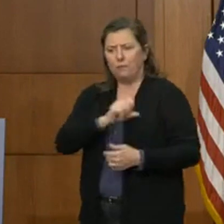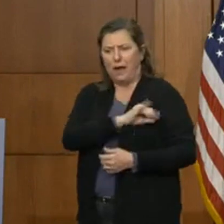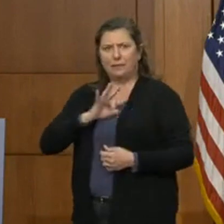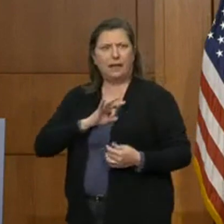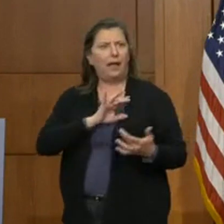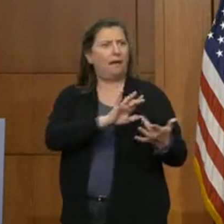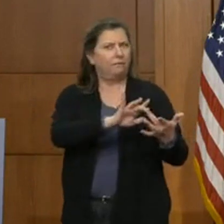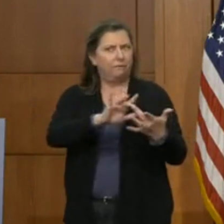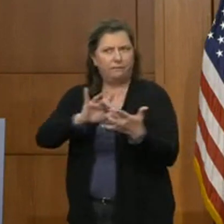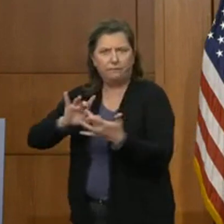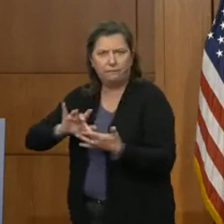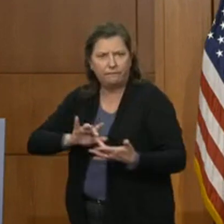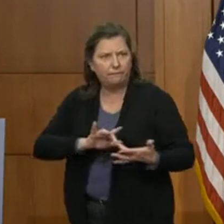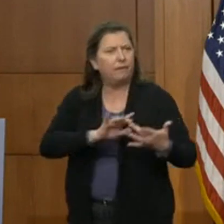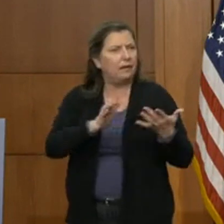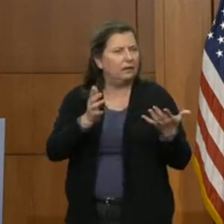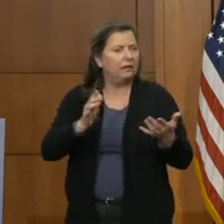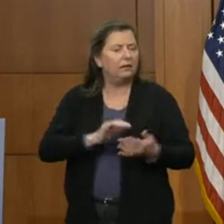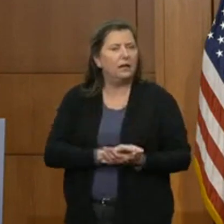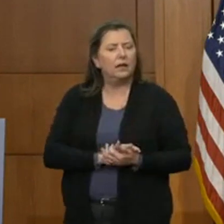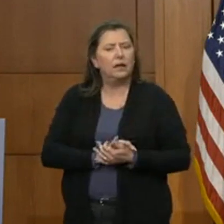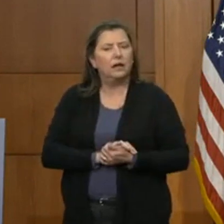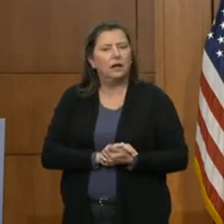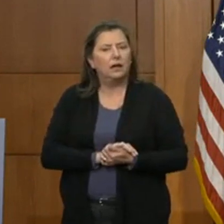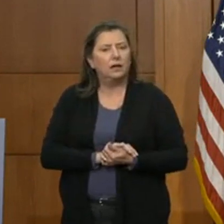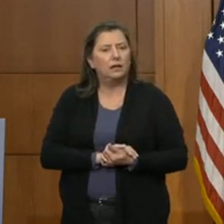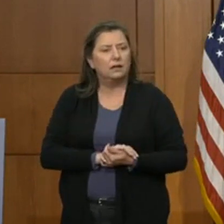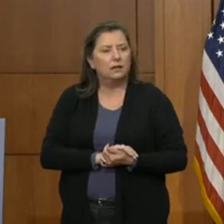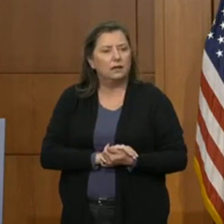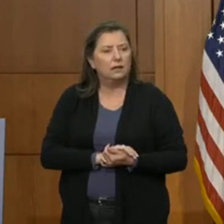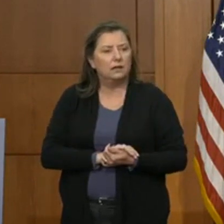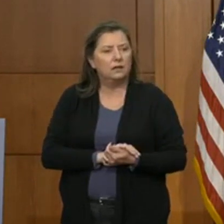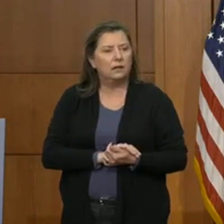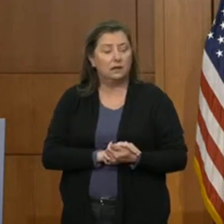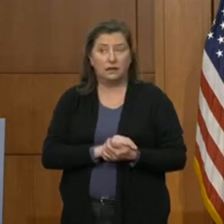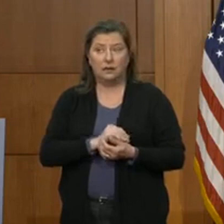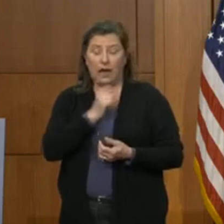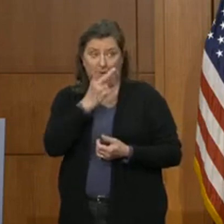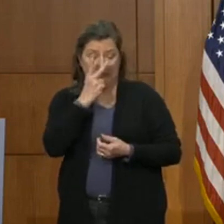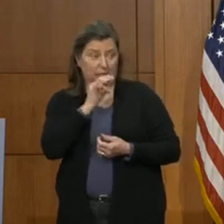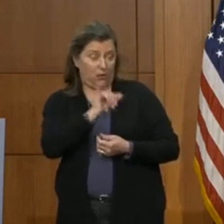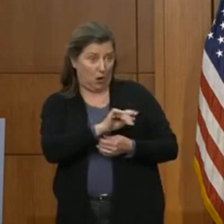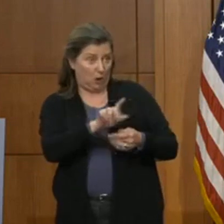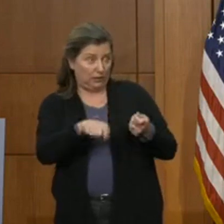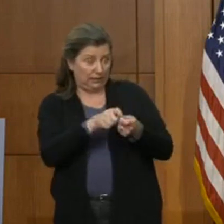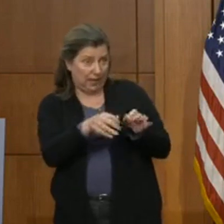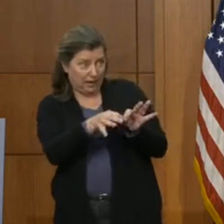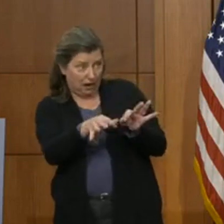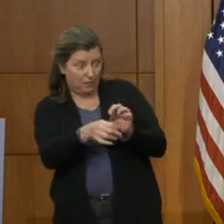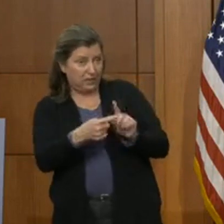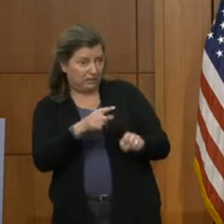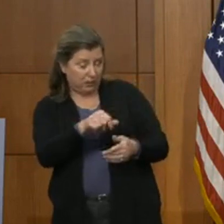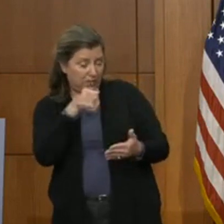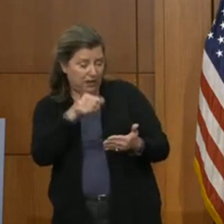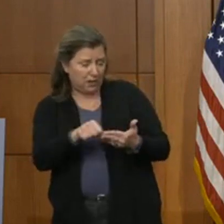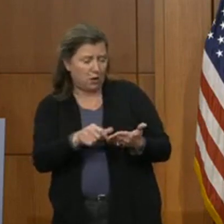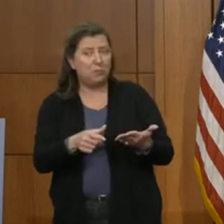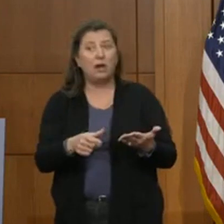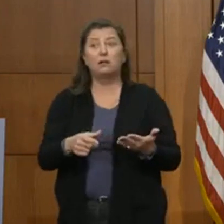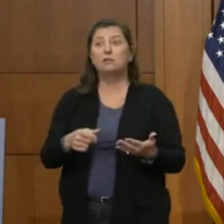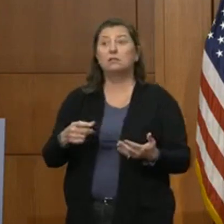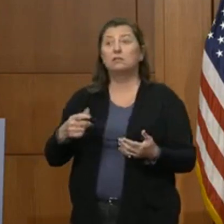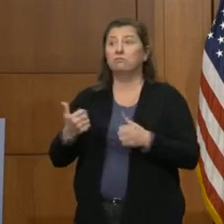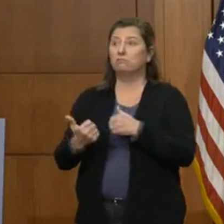been. So I think I didn't see those particular comments from the letter, but to say that we haven't